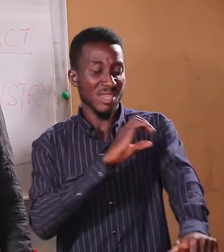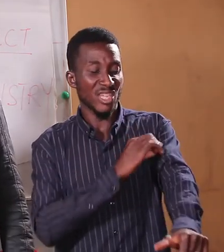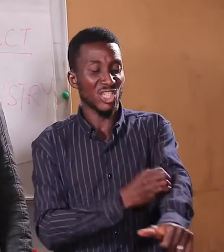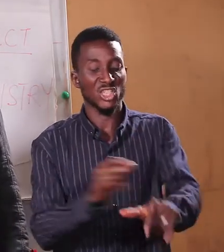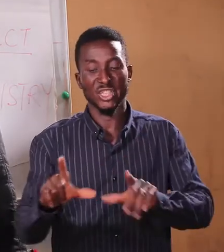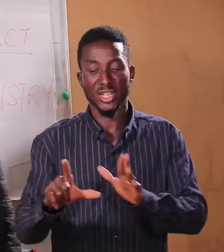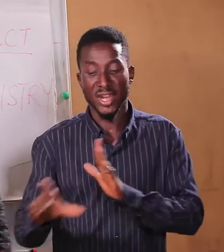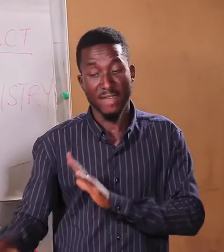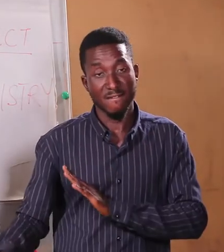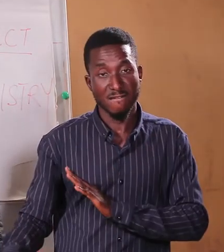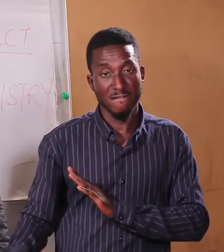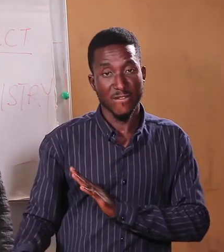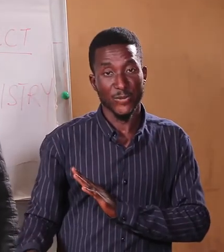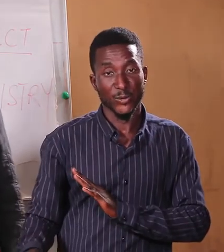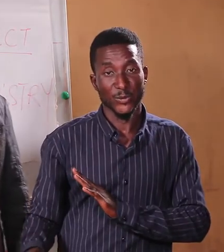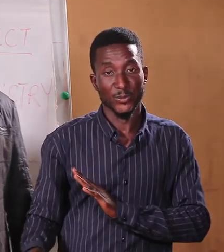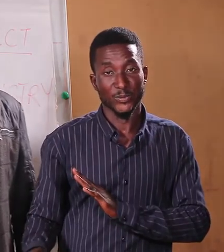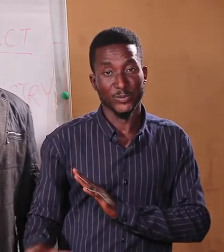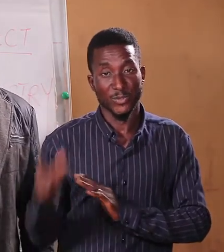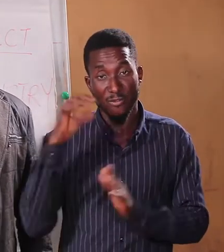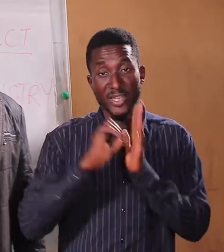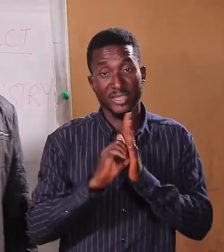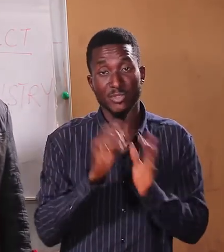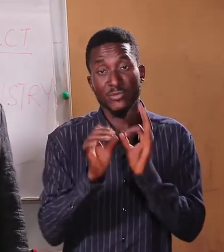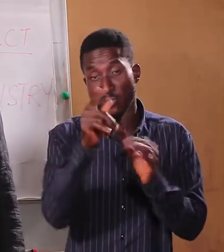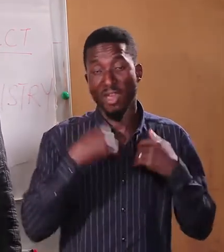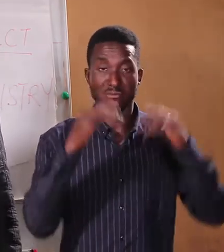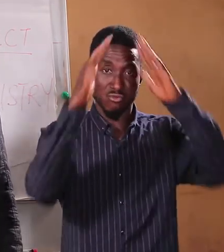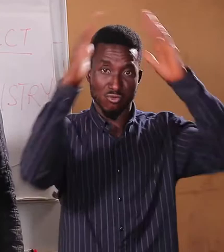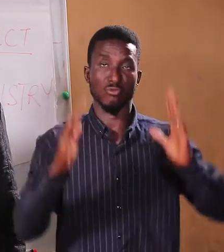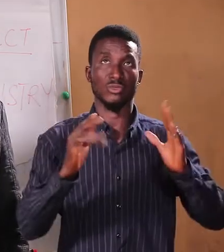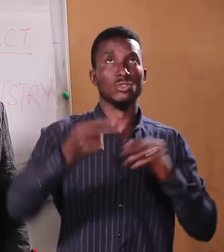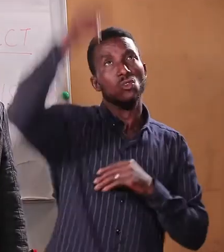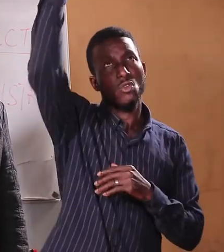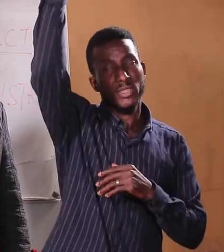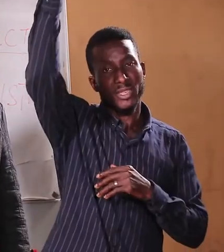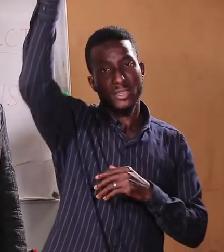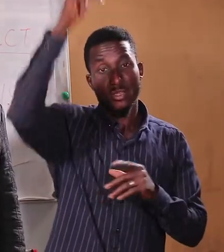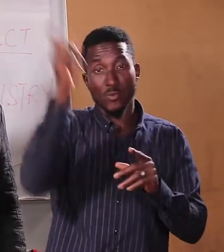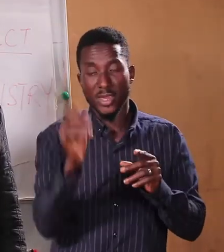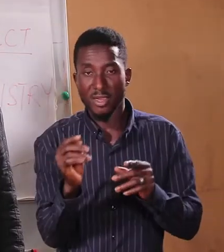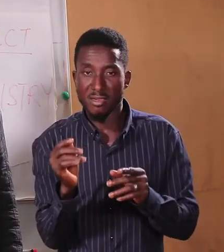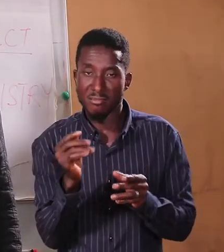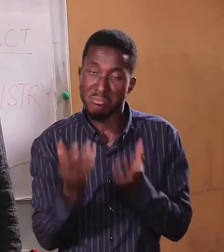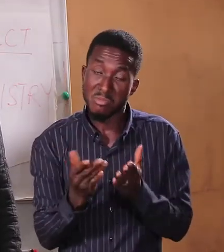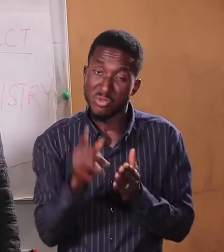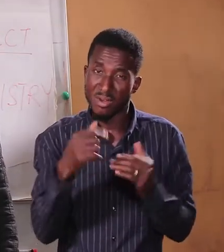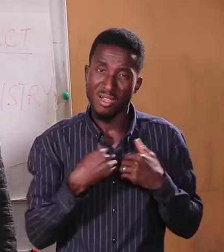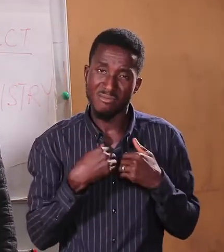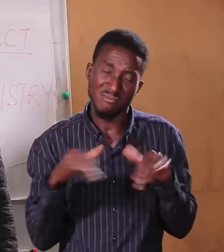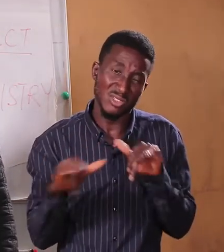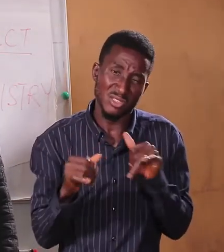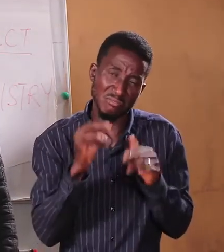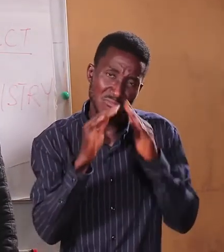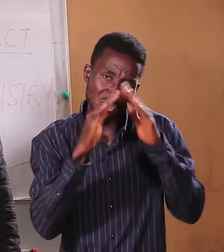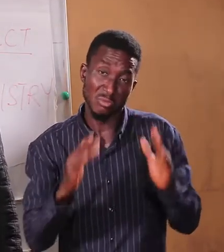level. Let me put it in this way. It's just like you have rooms in an upstairs, where in a particular upstairs you have similar rooms.